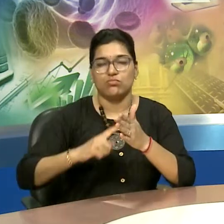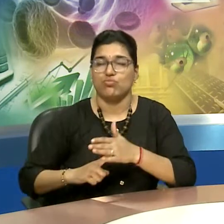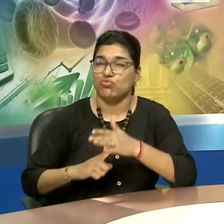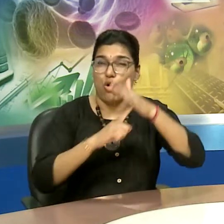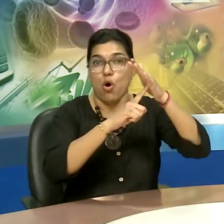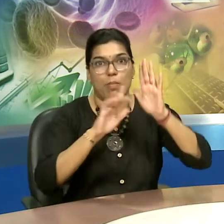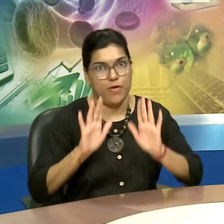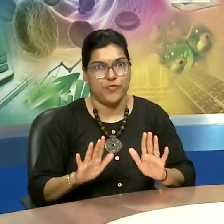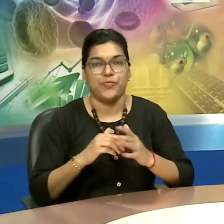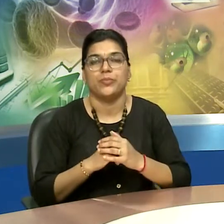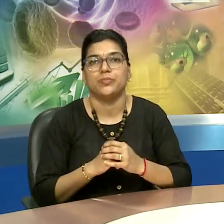It